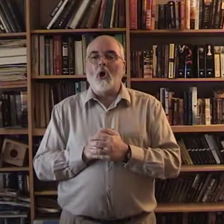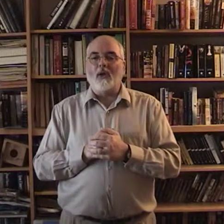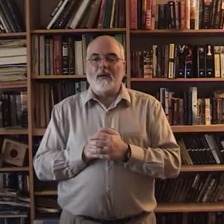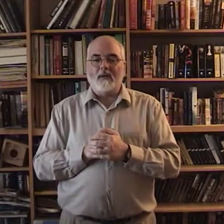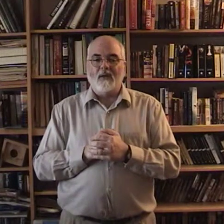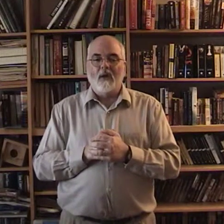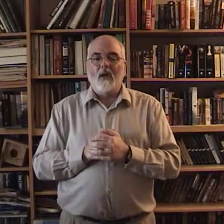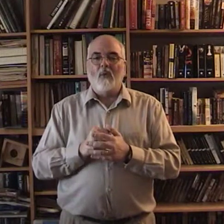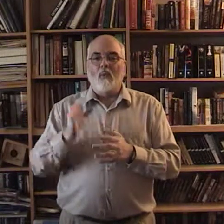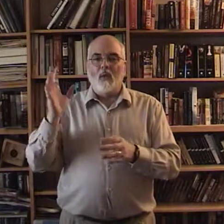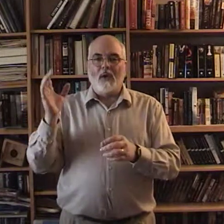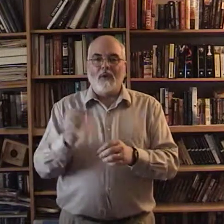Pardon won.